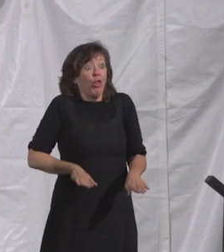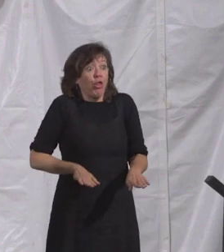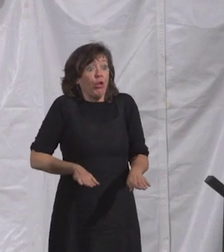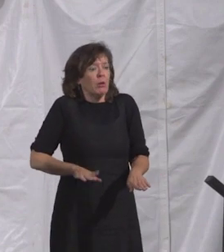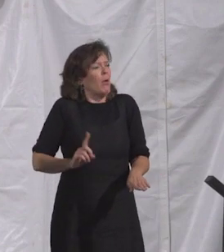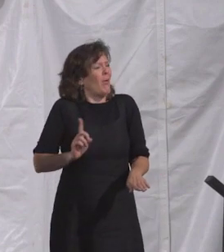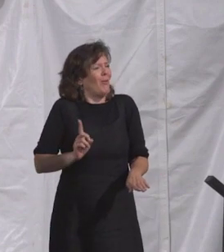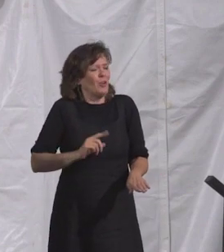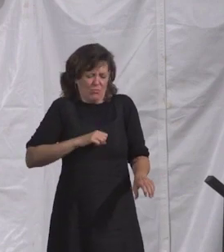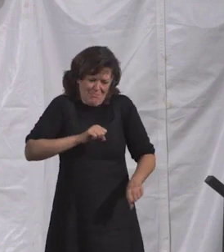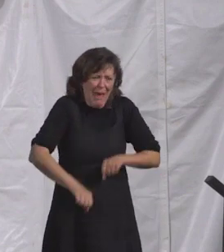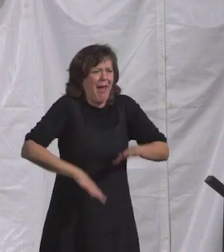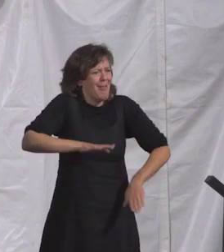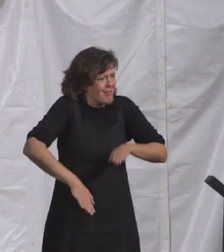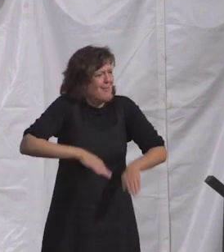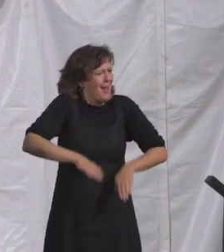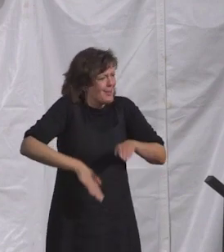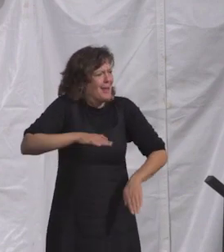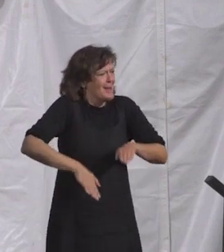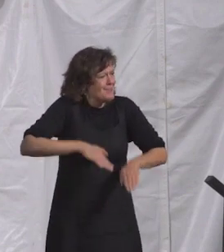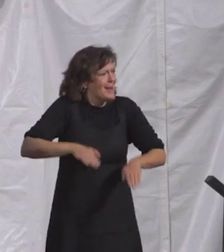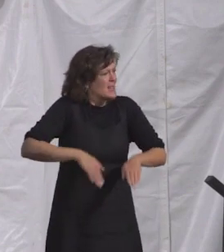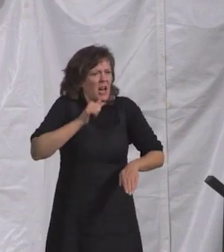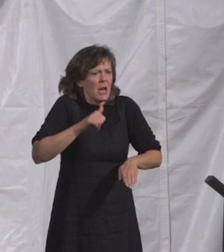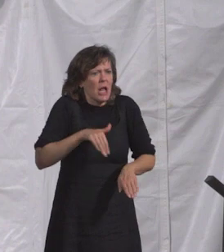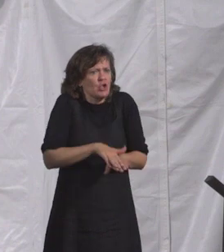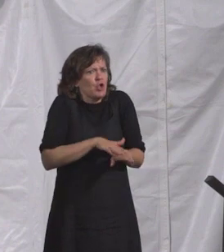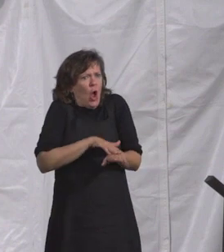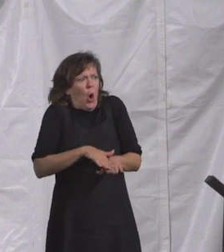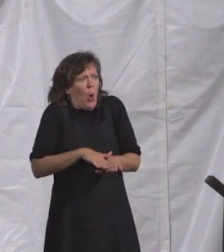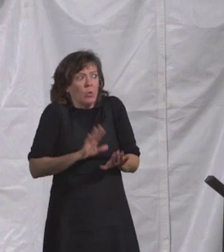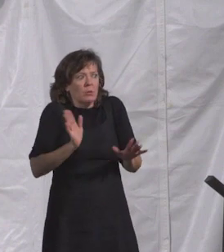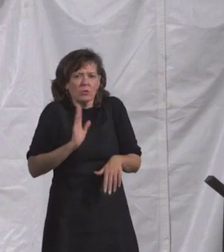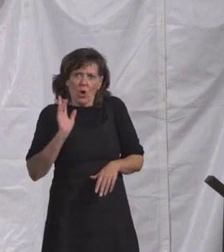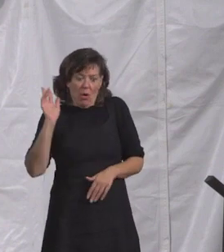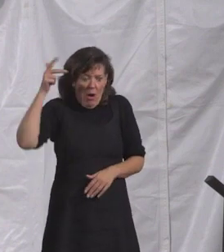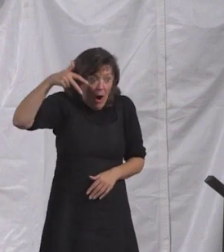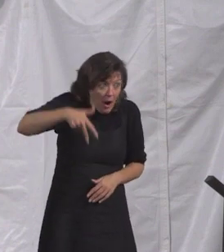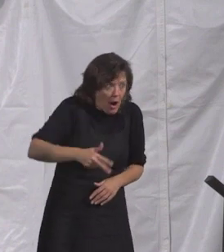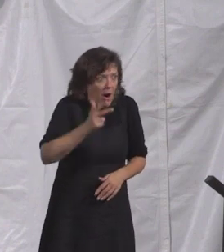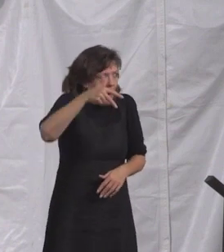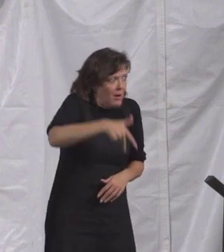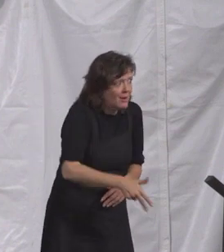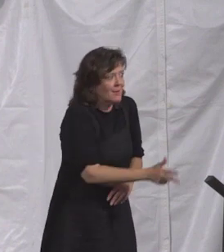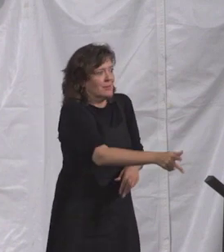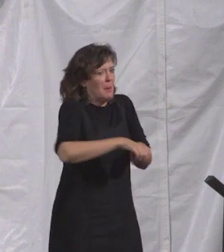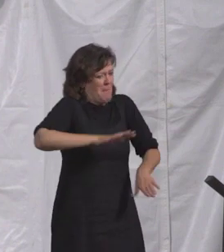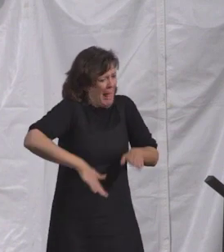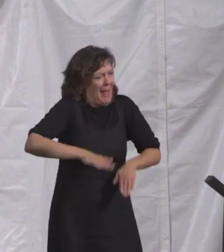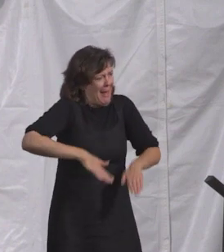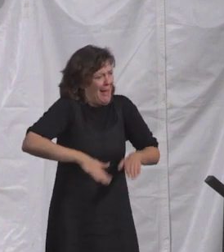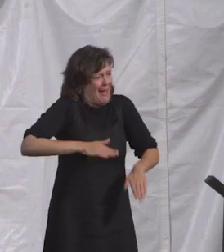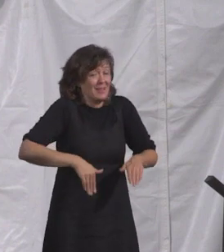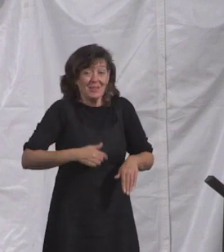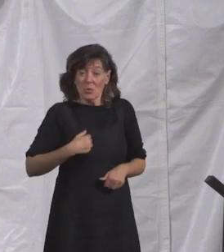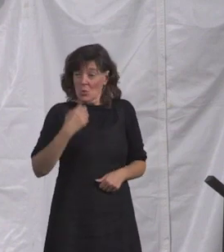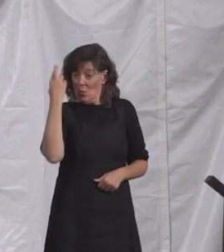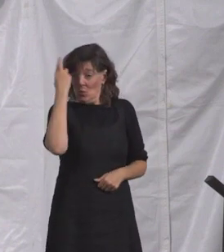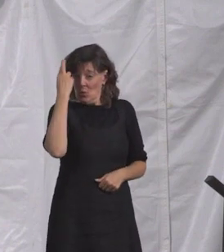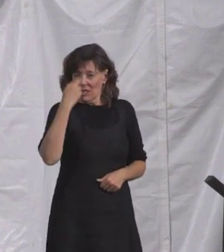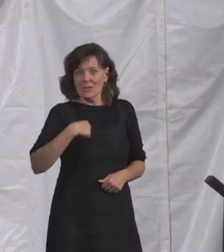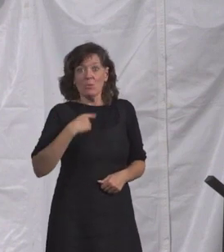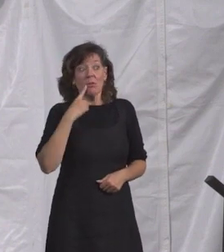brakes. And the reason we wanted to do this is because we thought if we could pedal all the way down Weberwood Hill, we could build up